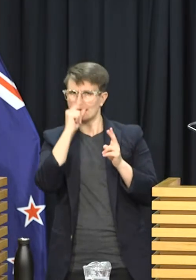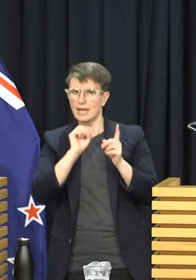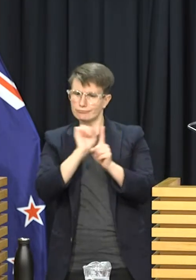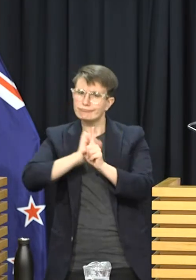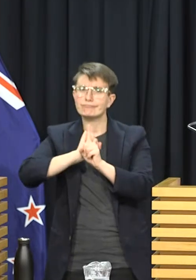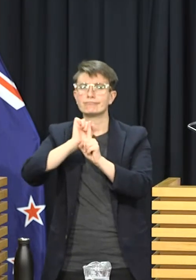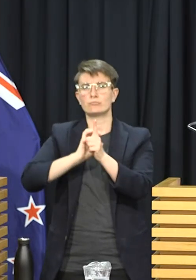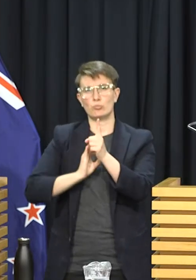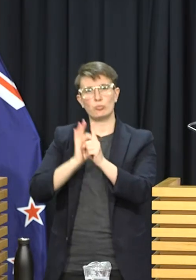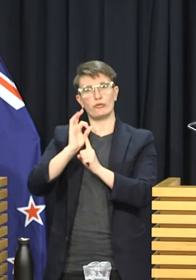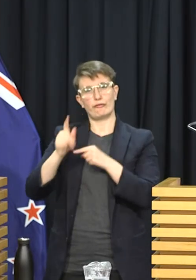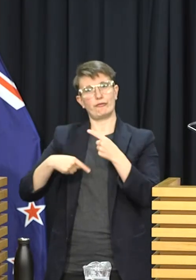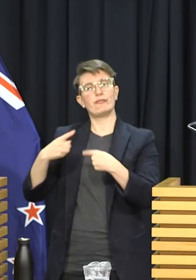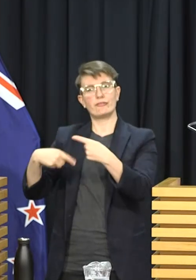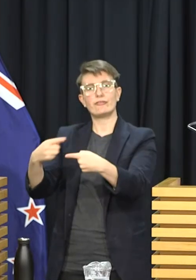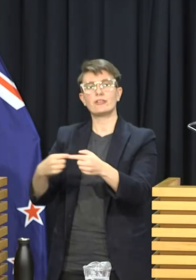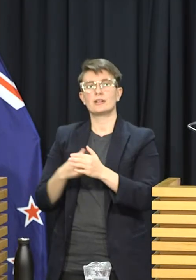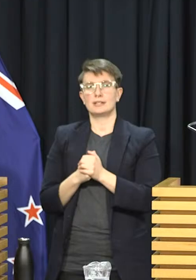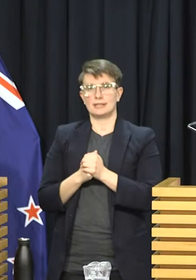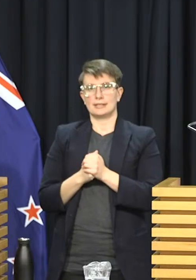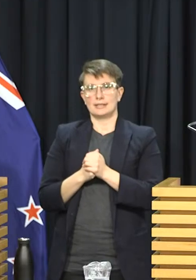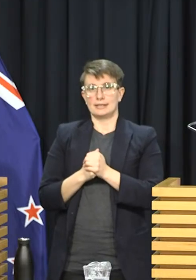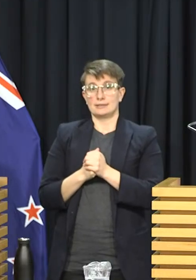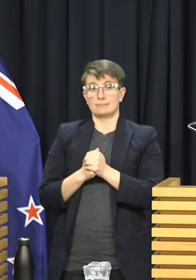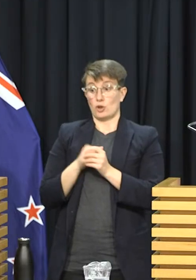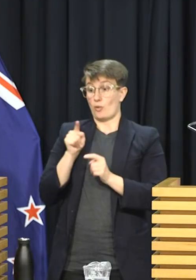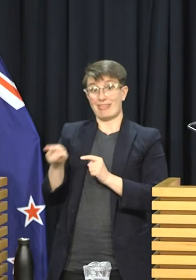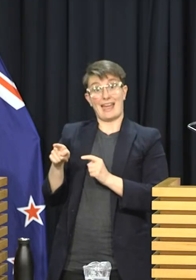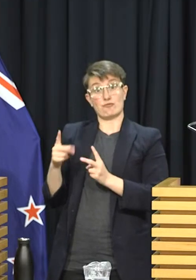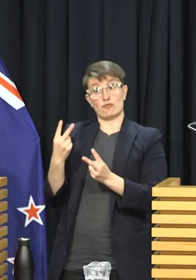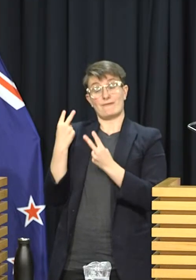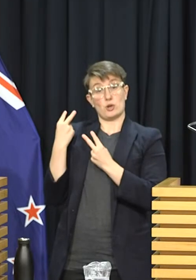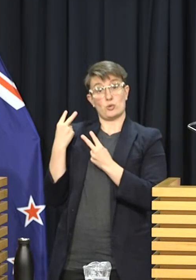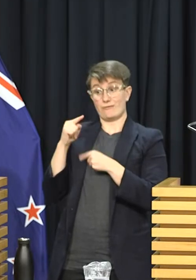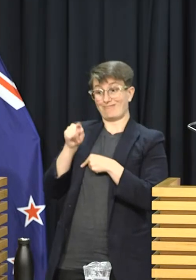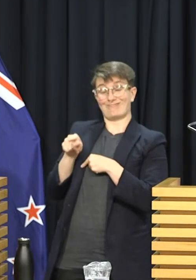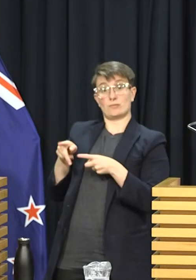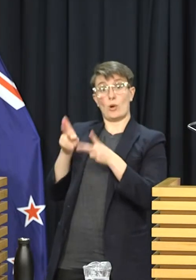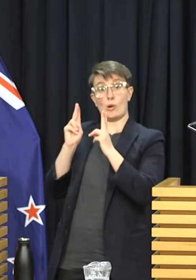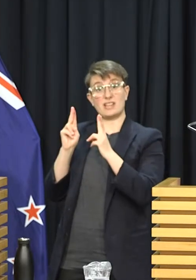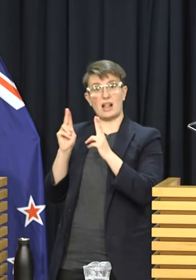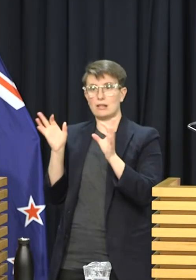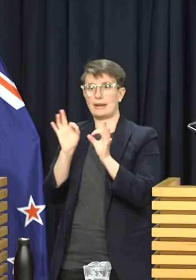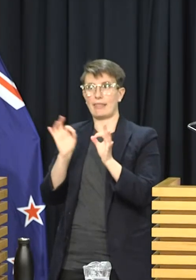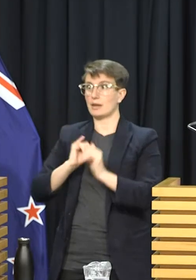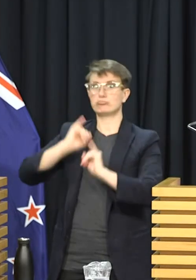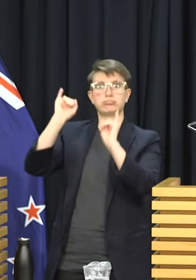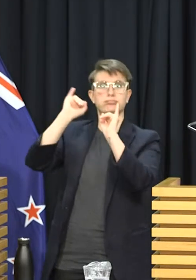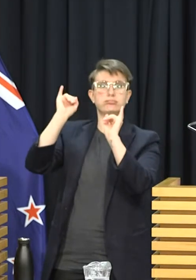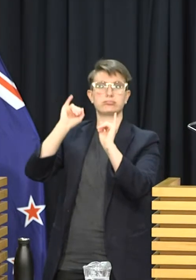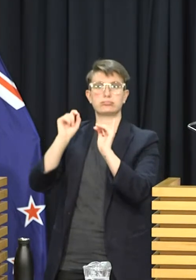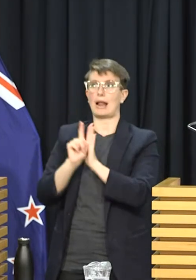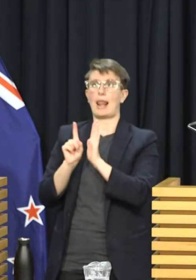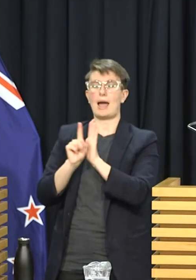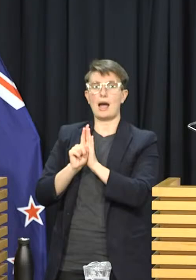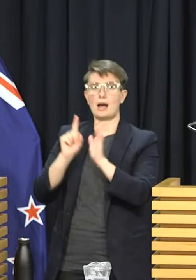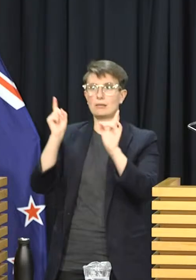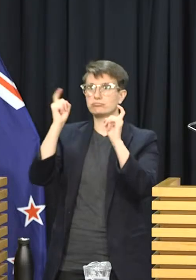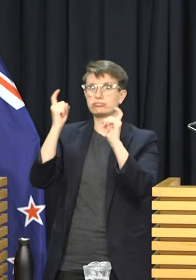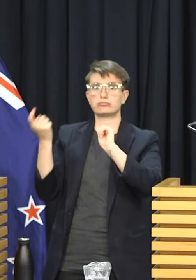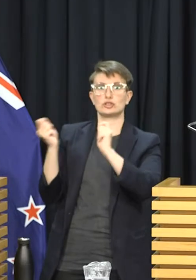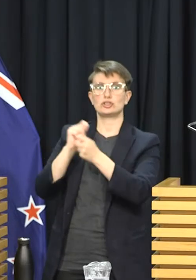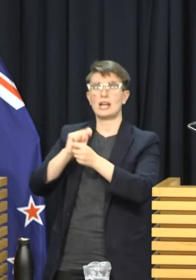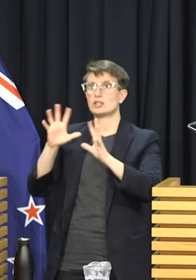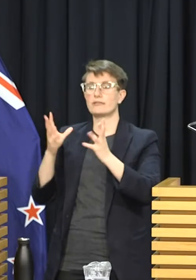that can be made. There was nothing in that review that sort of rang any alarm bells to say actually there's some problems here. It was just the